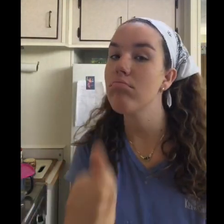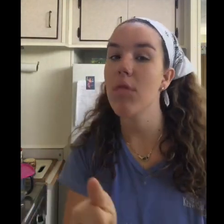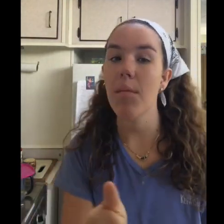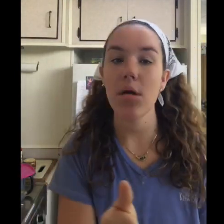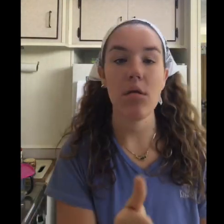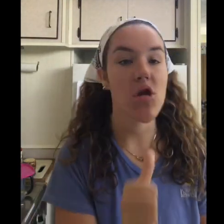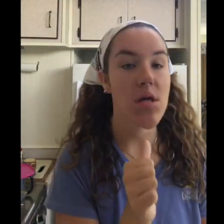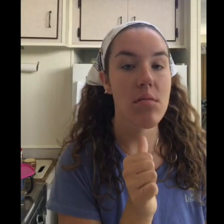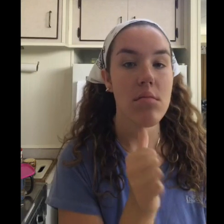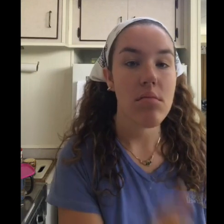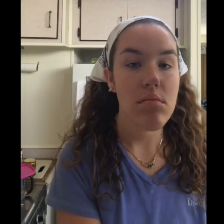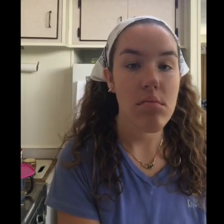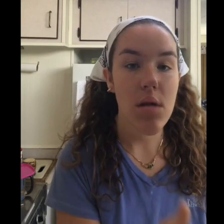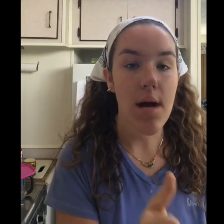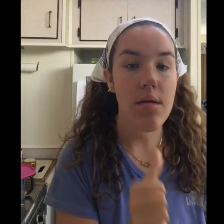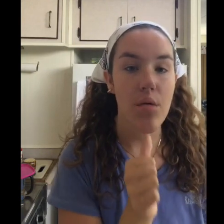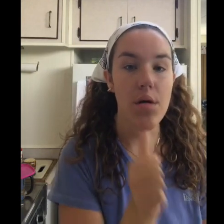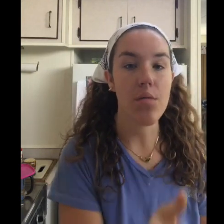thumb under the chin. Not or don't.